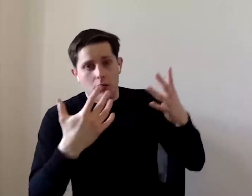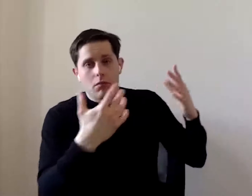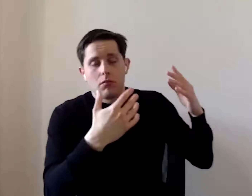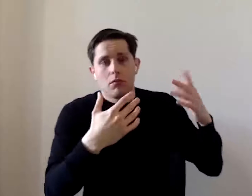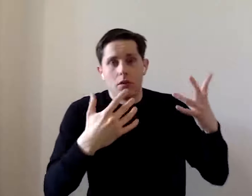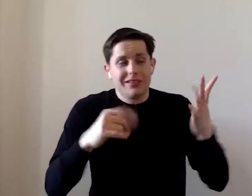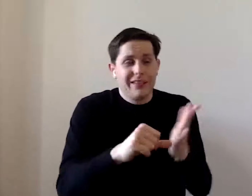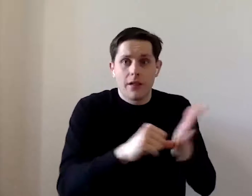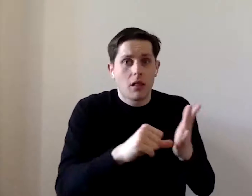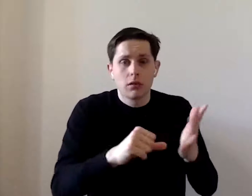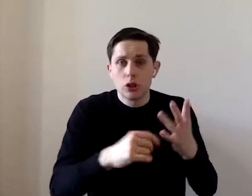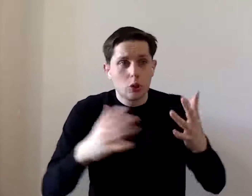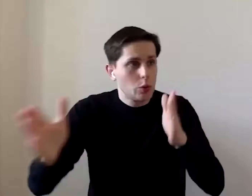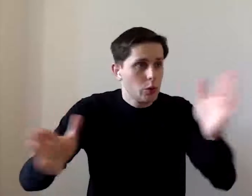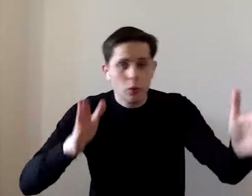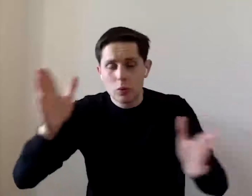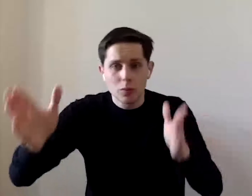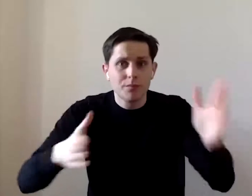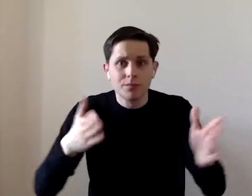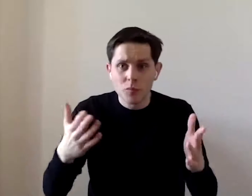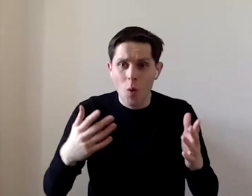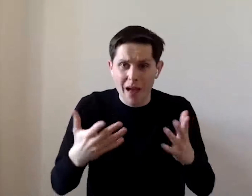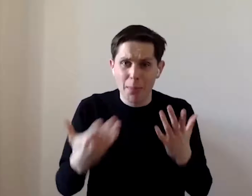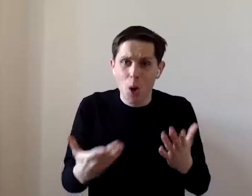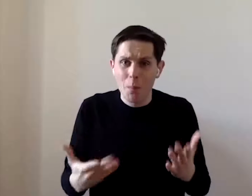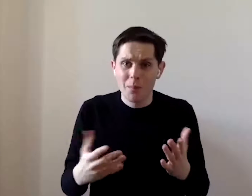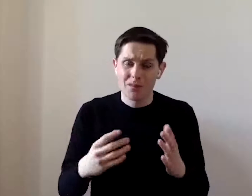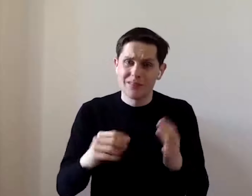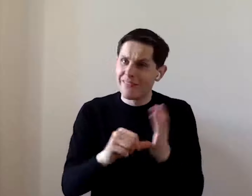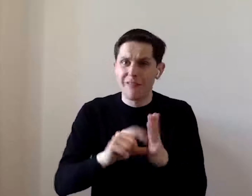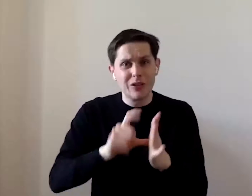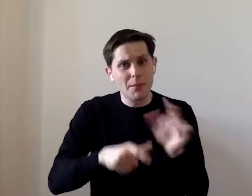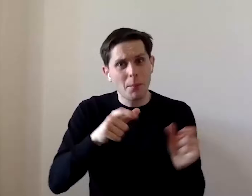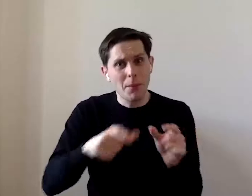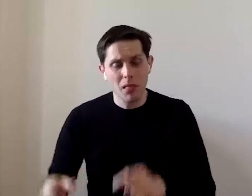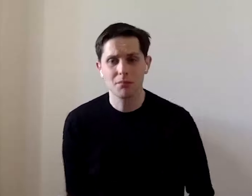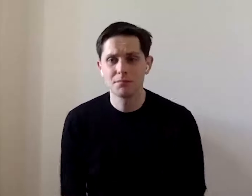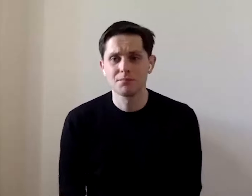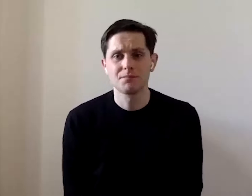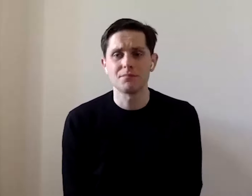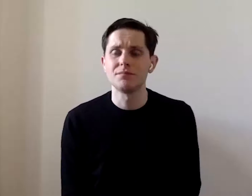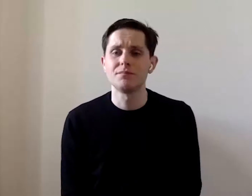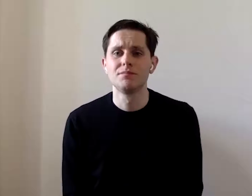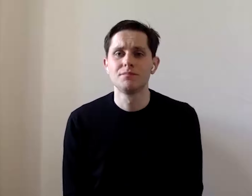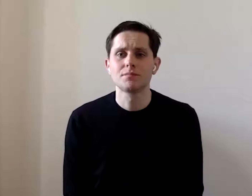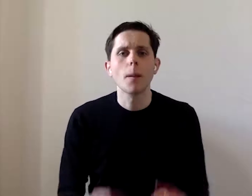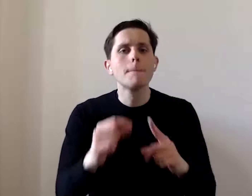every second. So I feel like these challenges we're talking about are particularly pronounced now for disabled